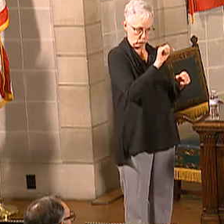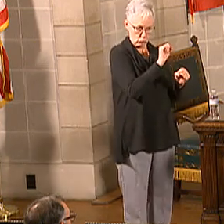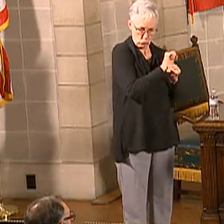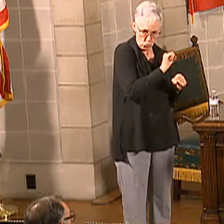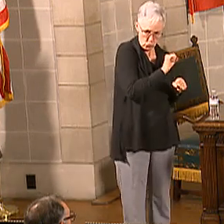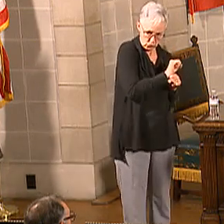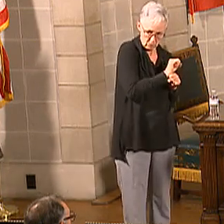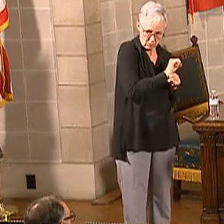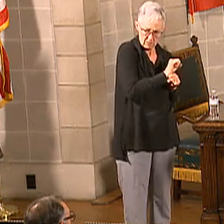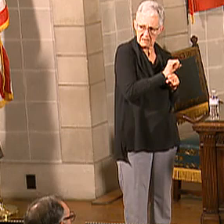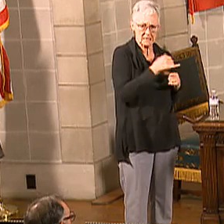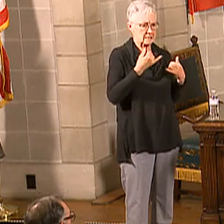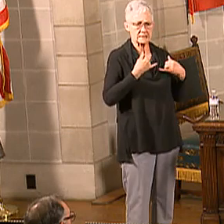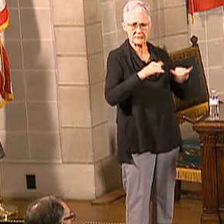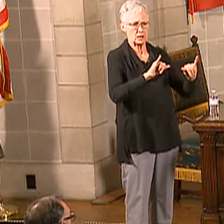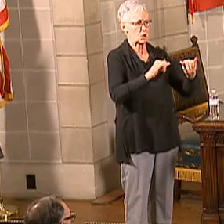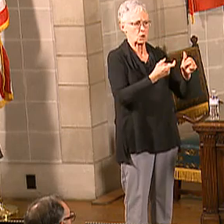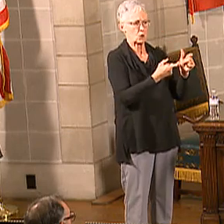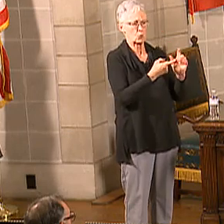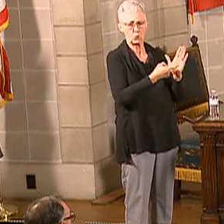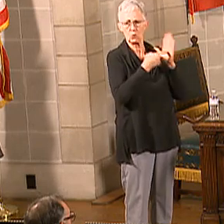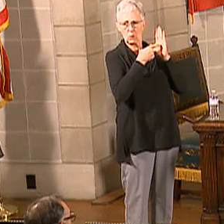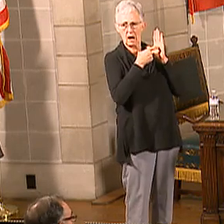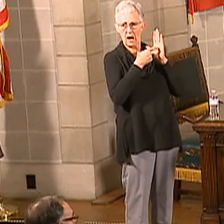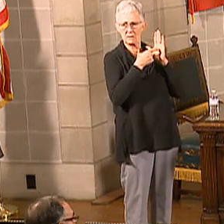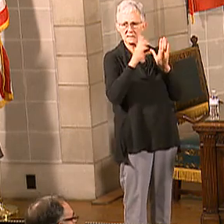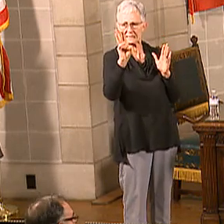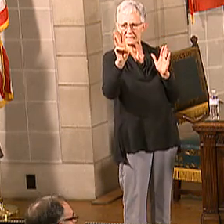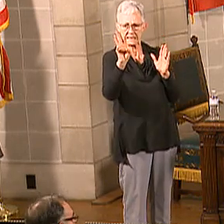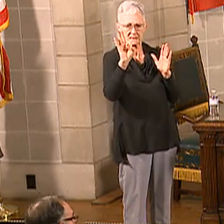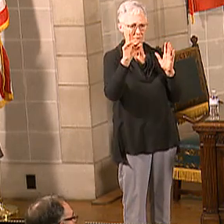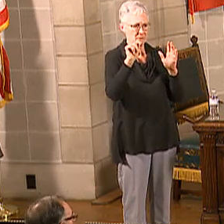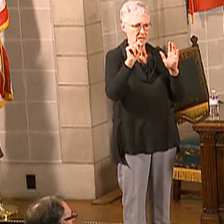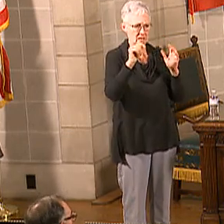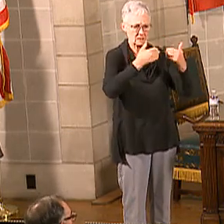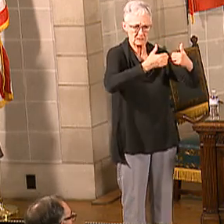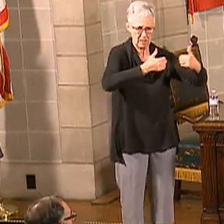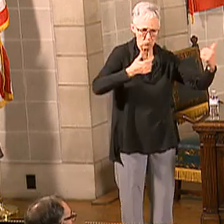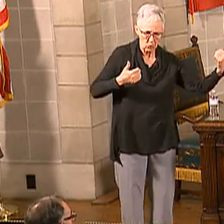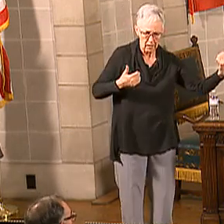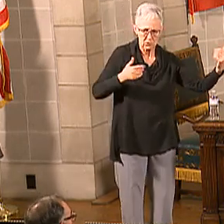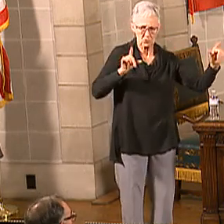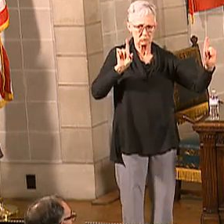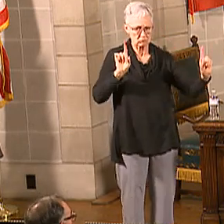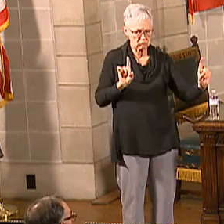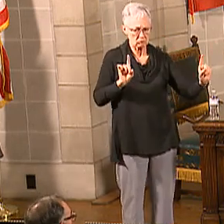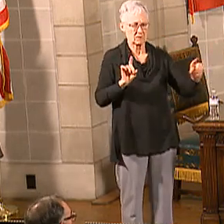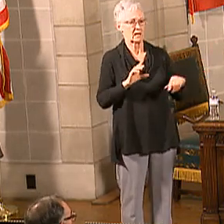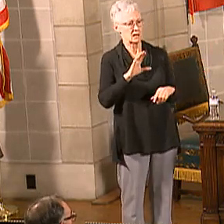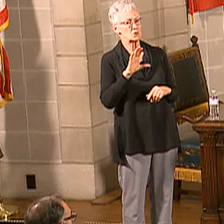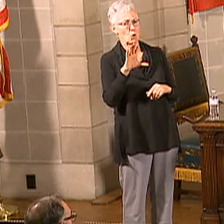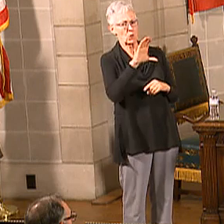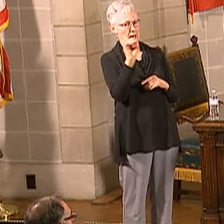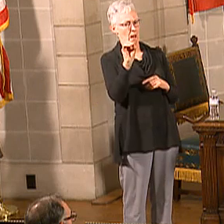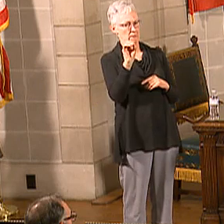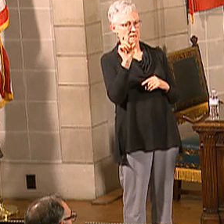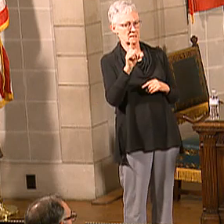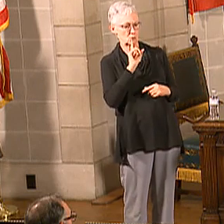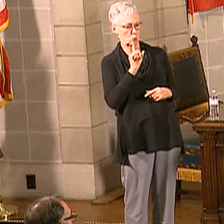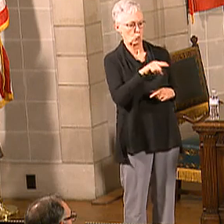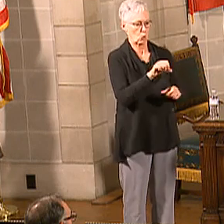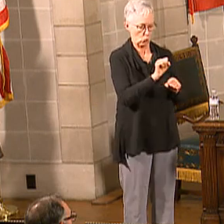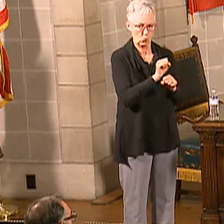about 6 feet distance and no big groups of people working together, that kind of thing. So the companies still need to take those precautions, but they are not coming